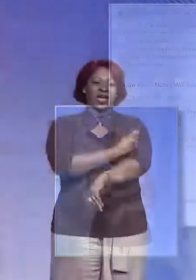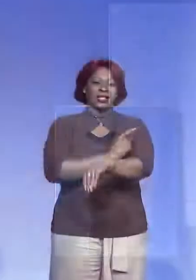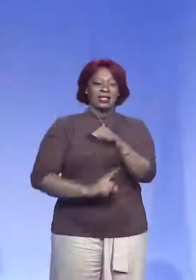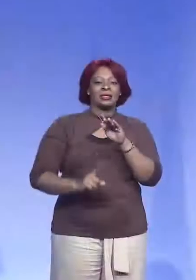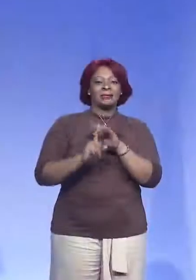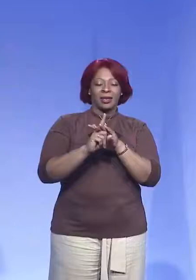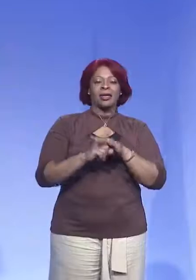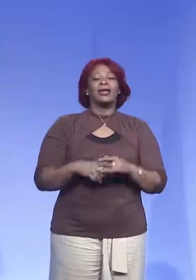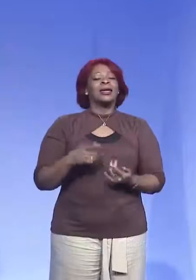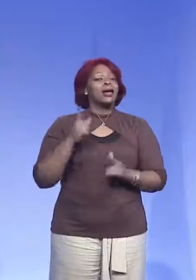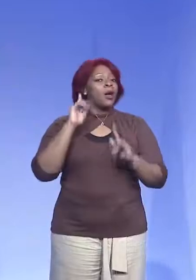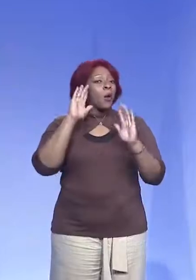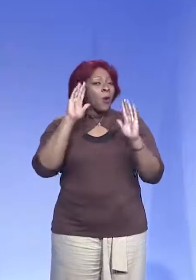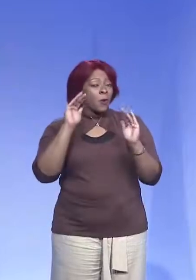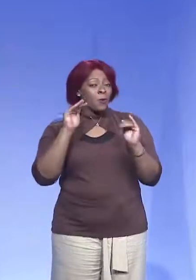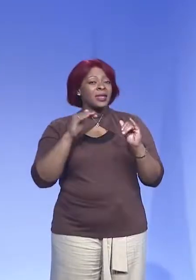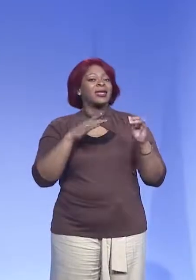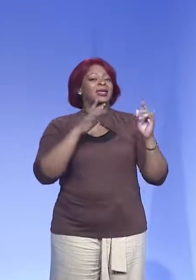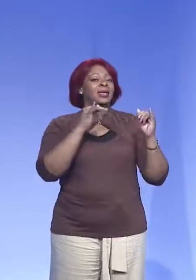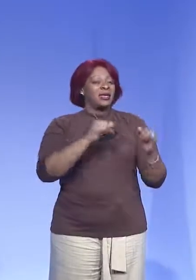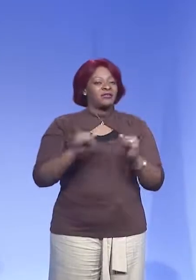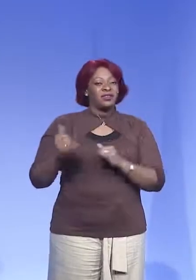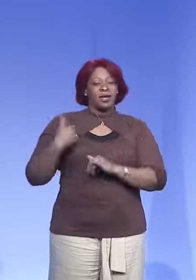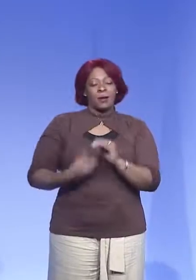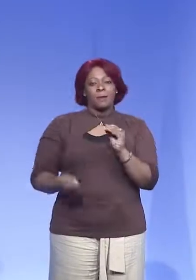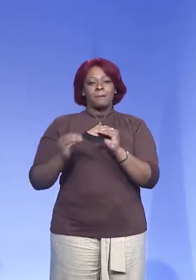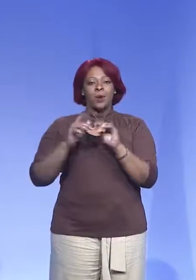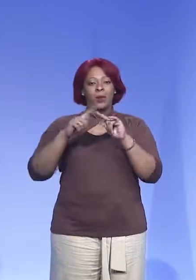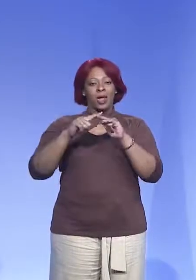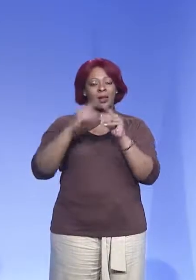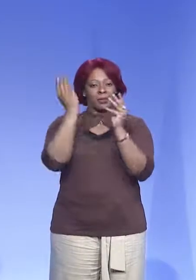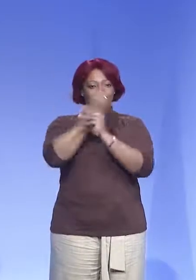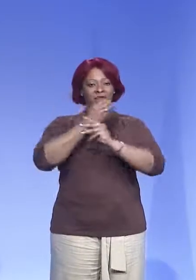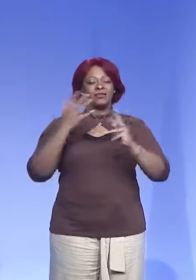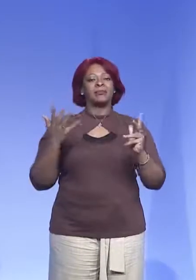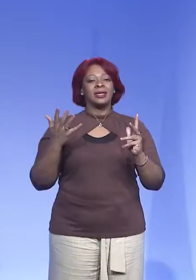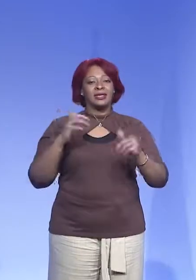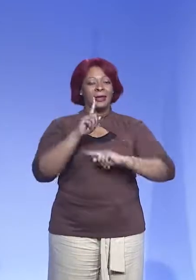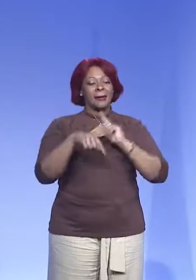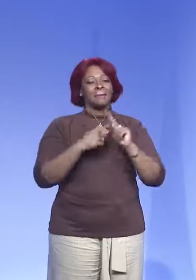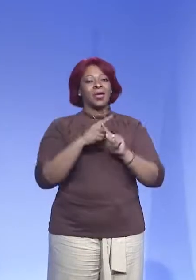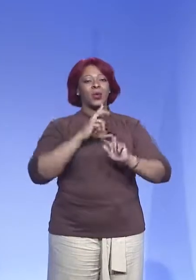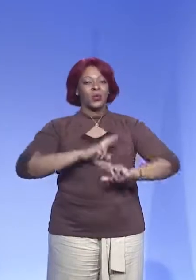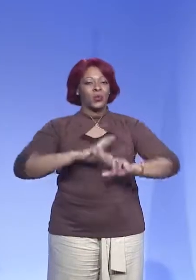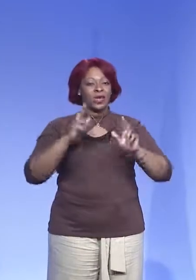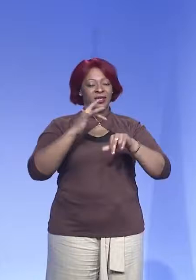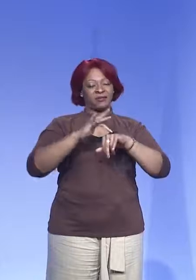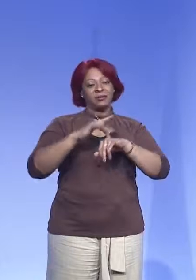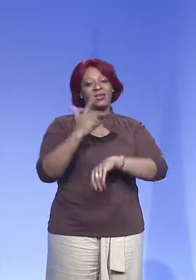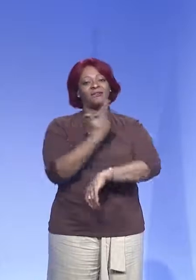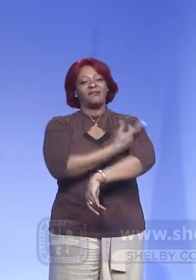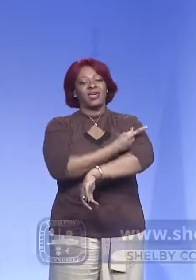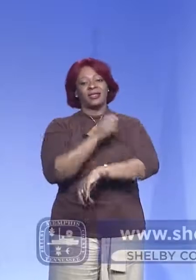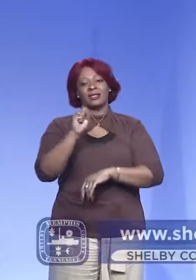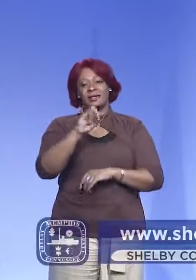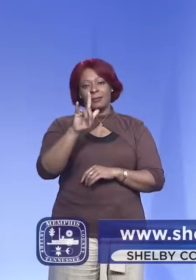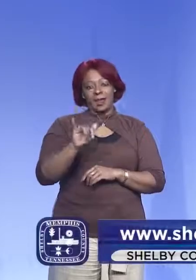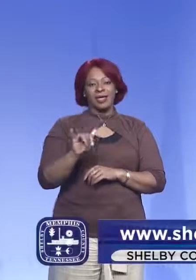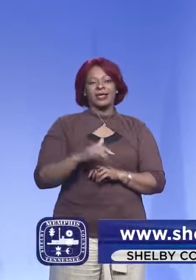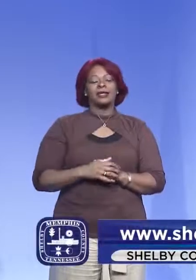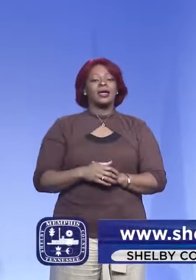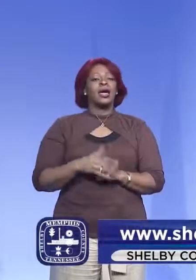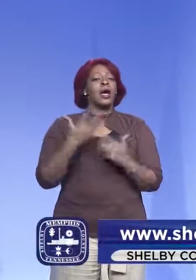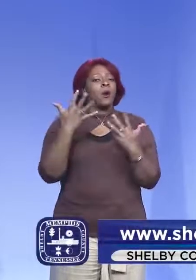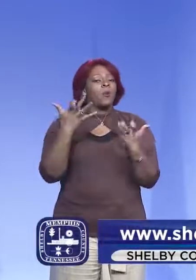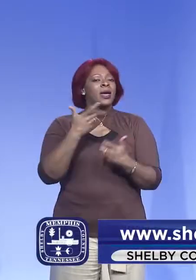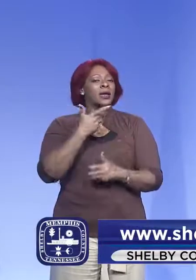the hope is that individuals will have even more reliable information about the availability of vaccine supply. Let me